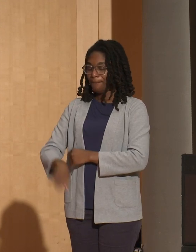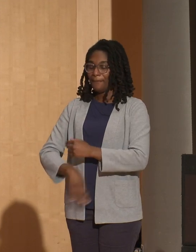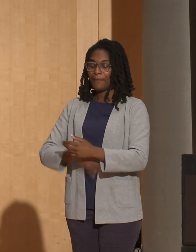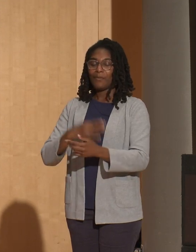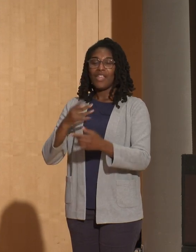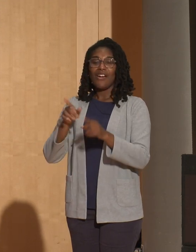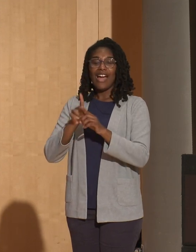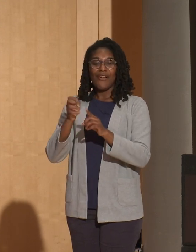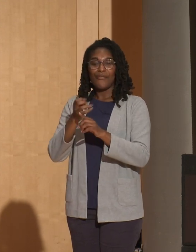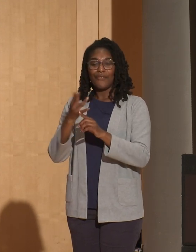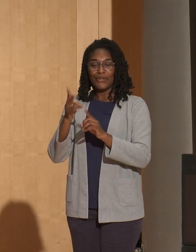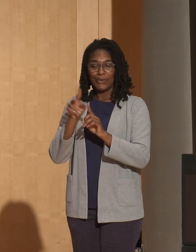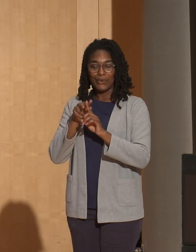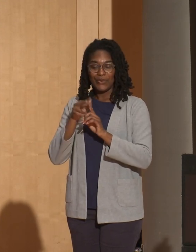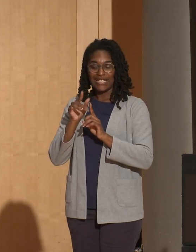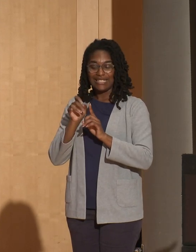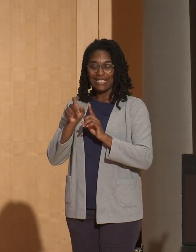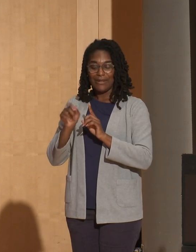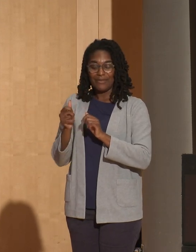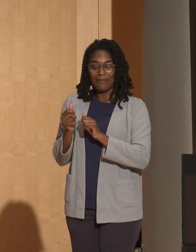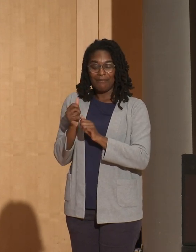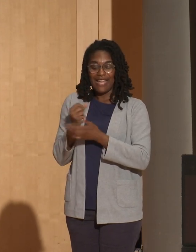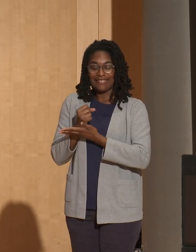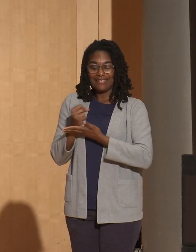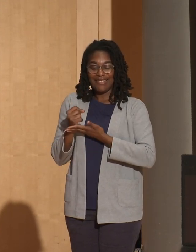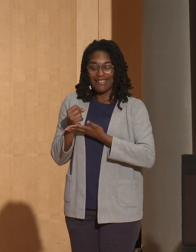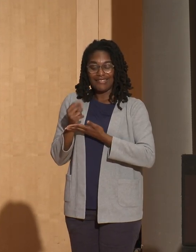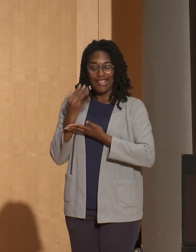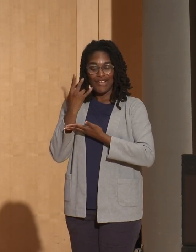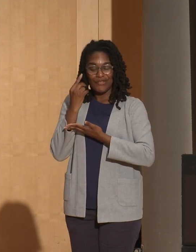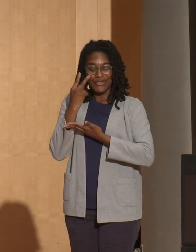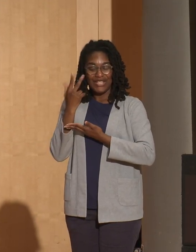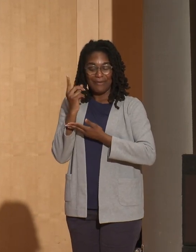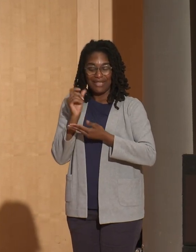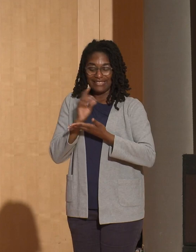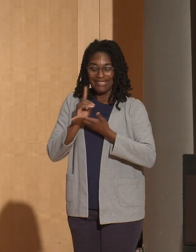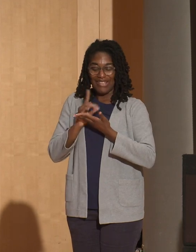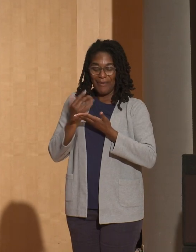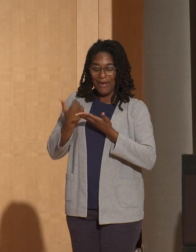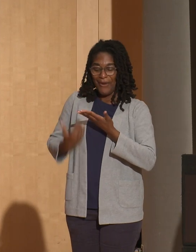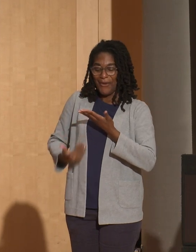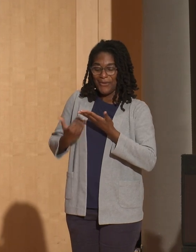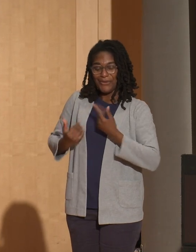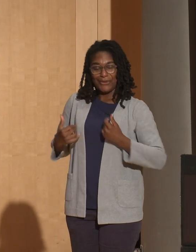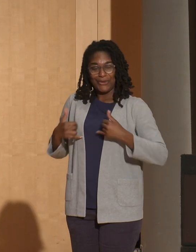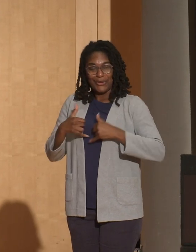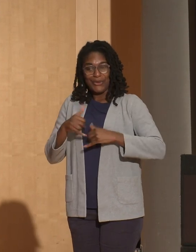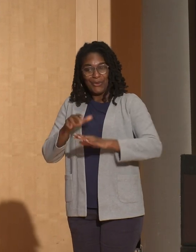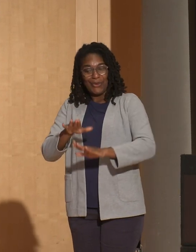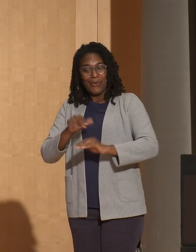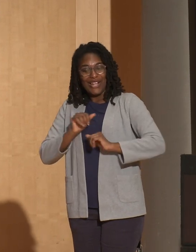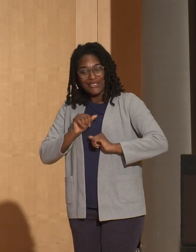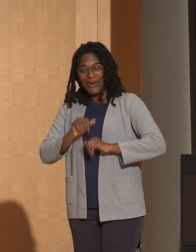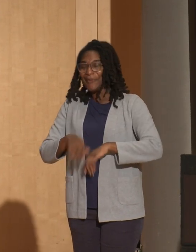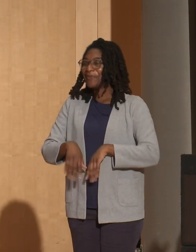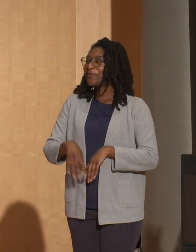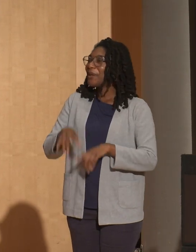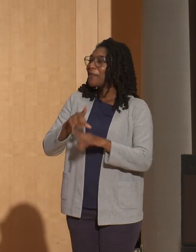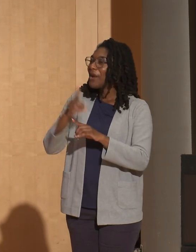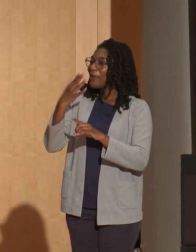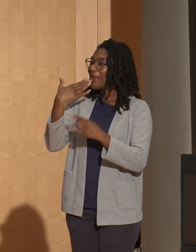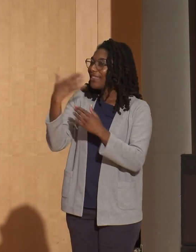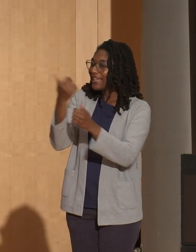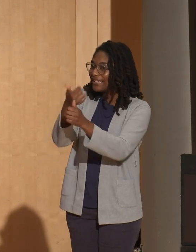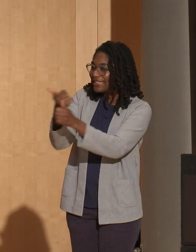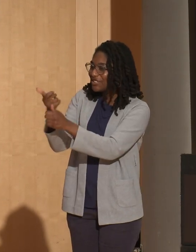I got some tips backstage, so if y'all see me designing my own suits, watch out. I wanted to thank each of them for